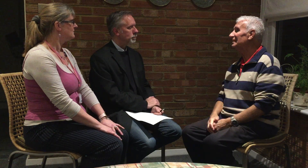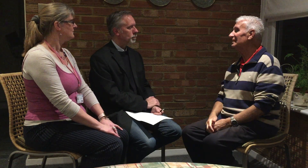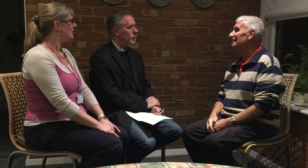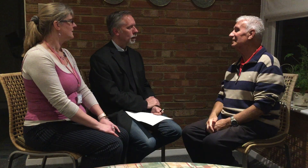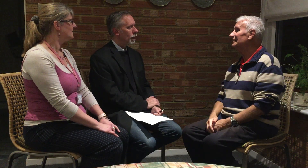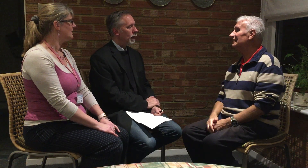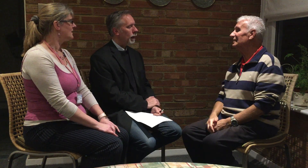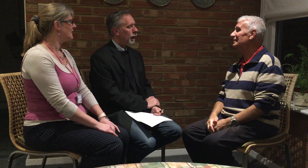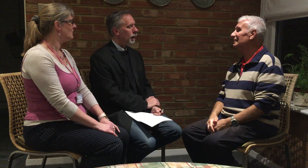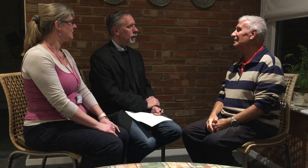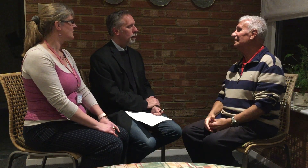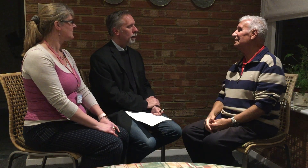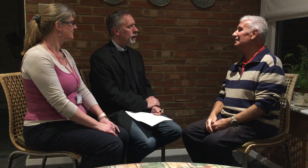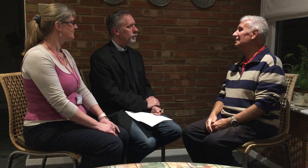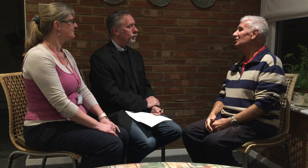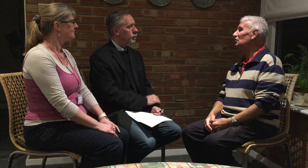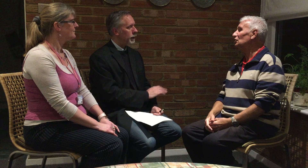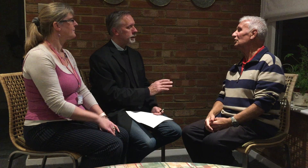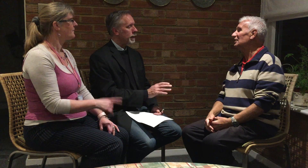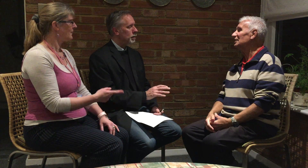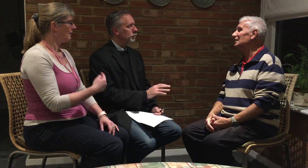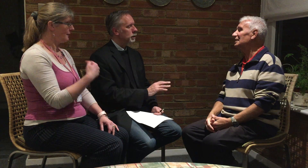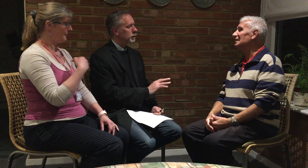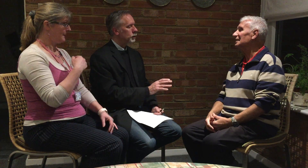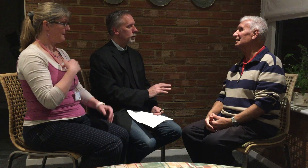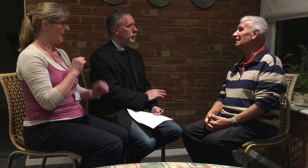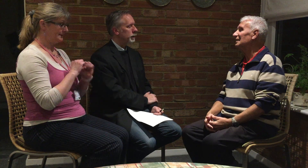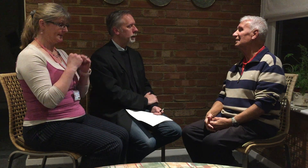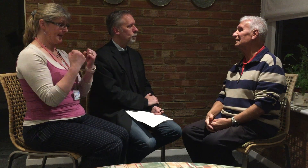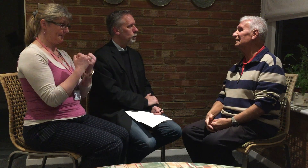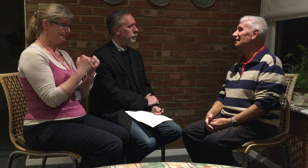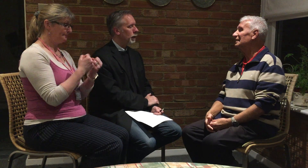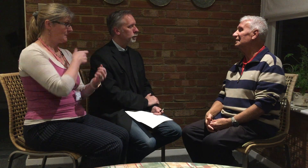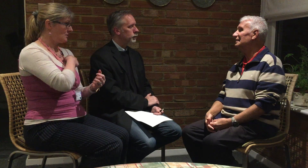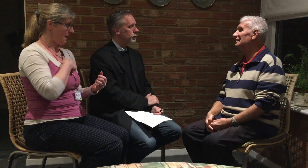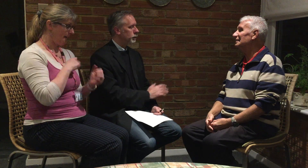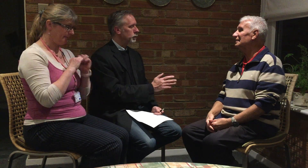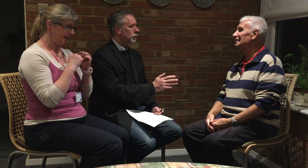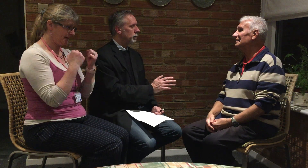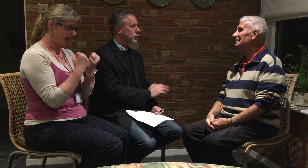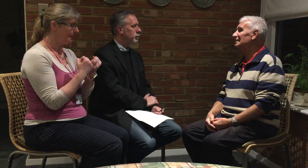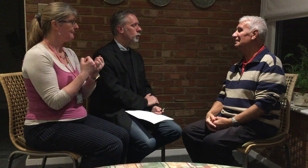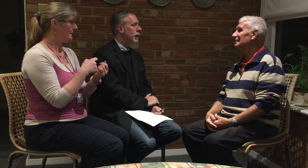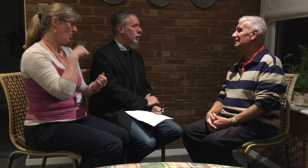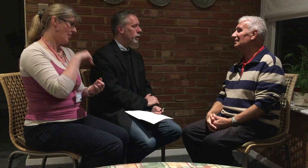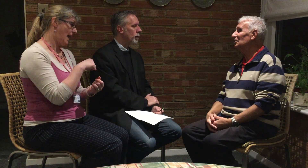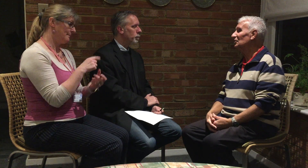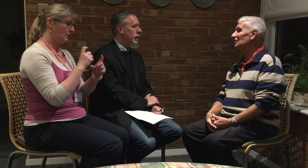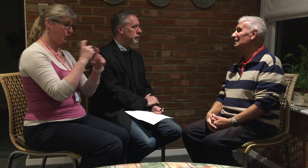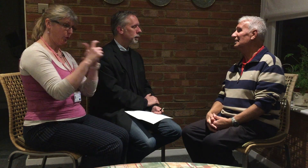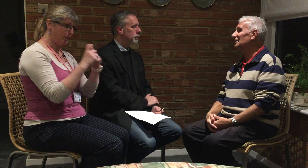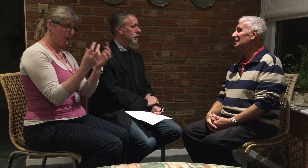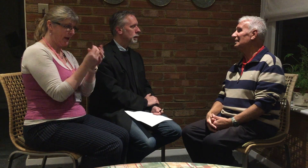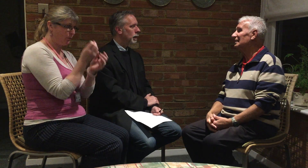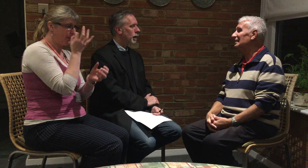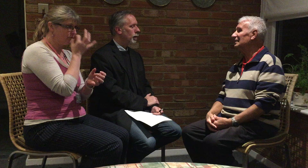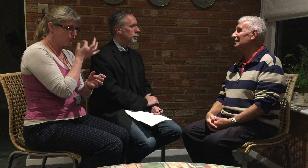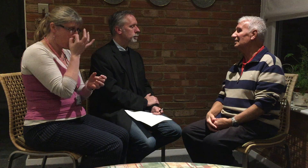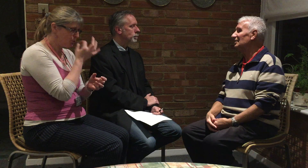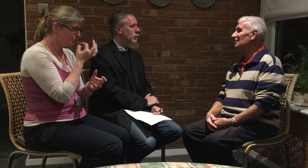Yeah, you need to think which. And then for my team, so that my team would be able to communicate with her better,